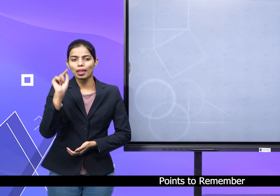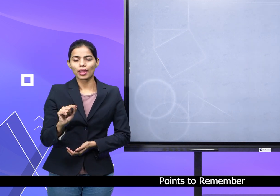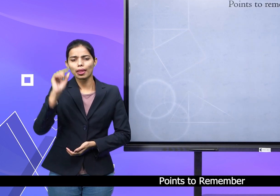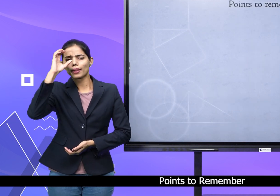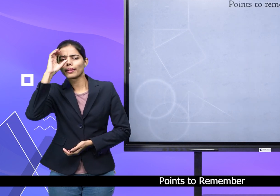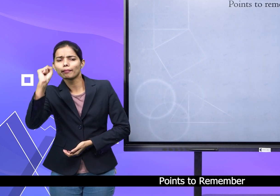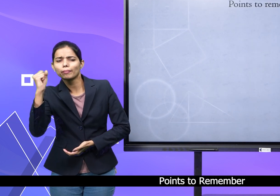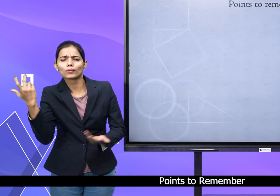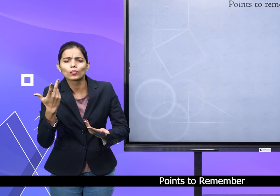Points to remember.